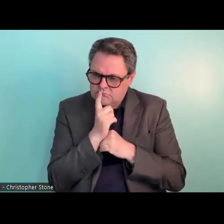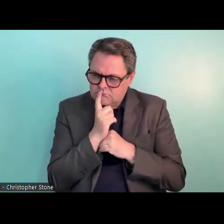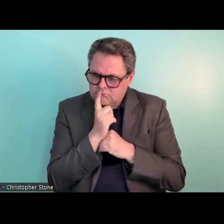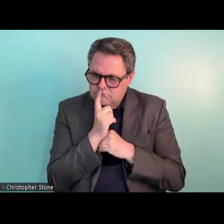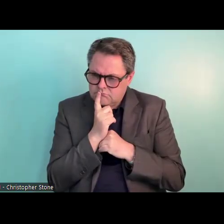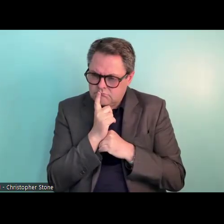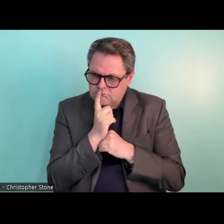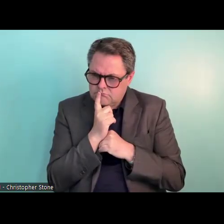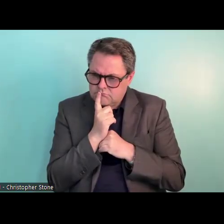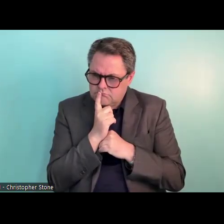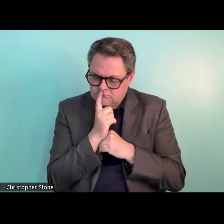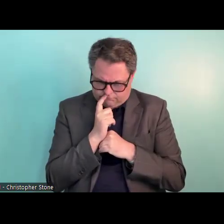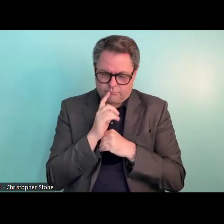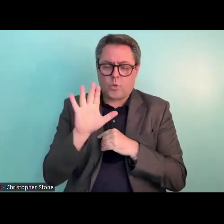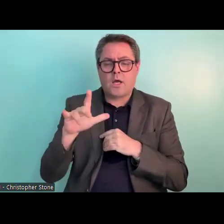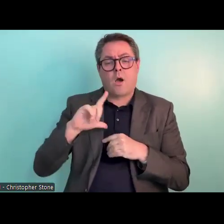Great. And the next slide.